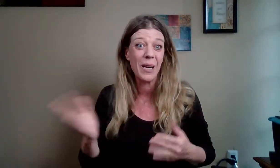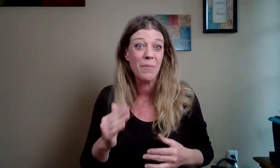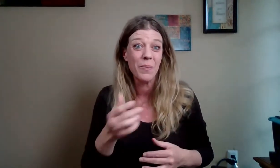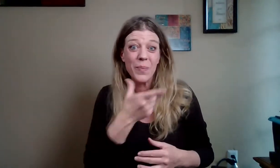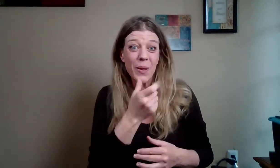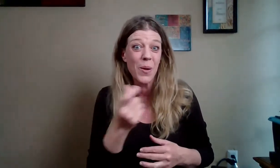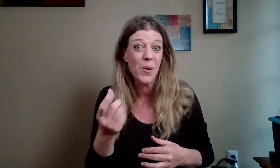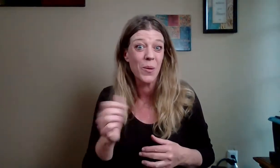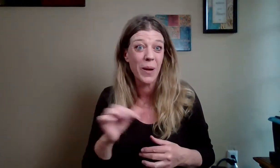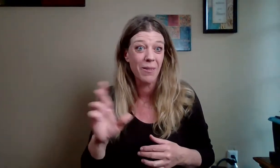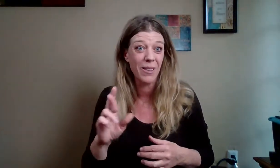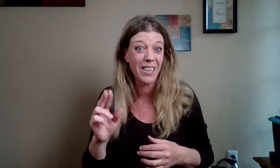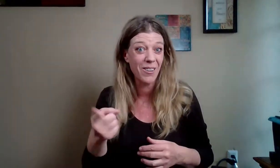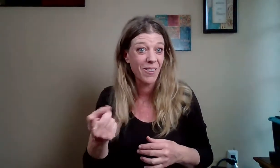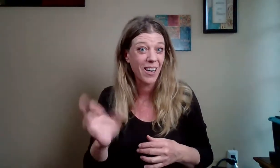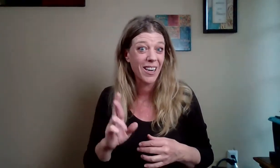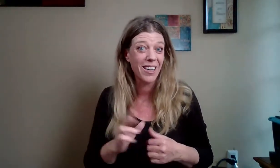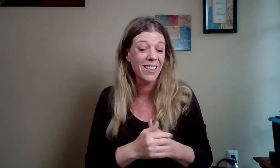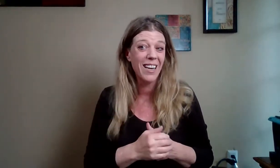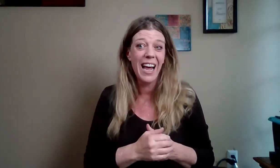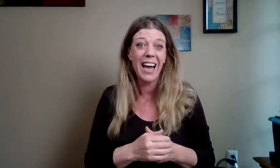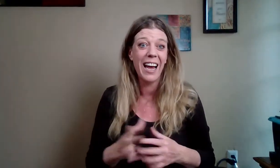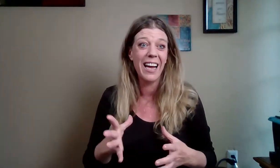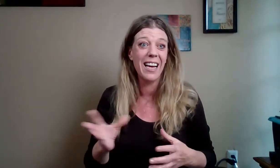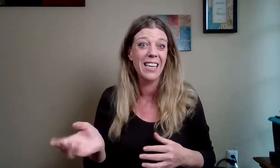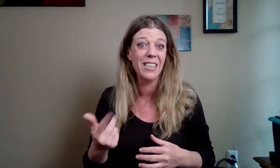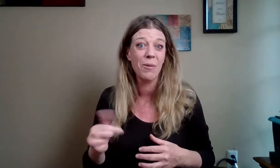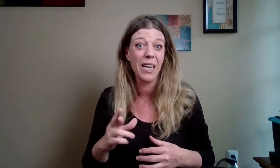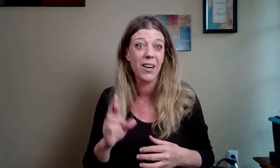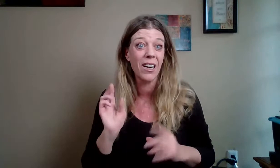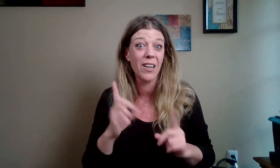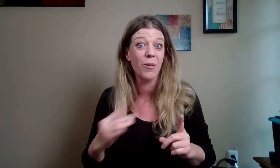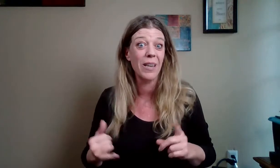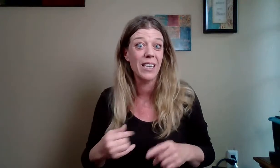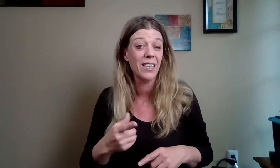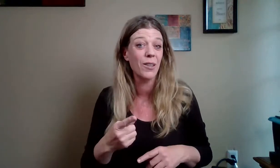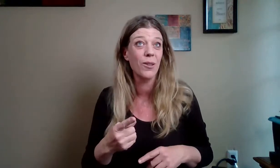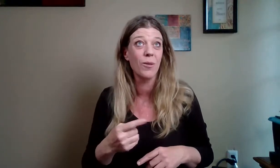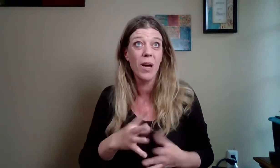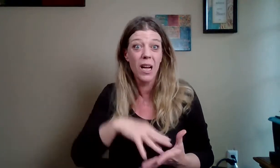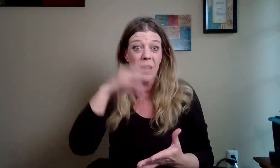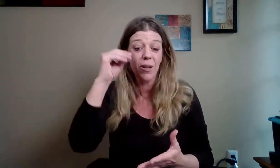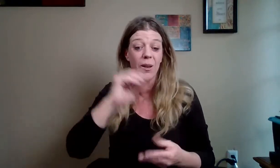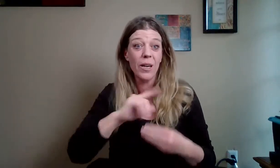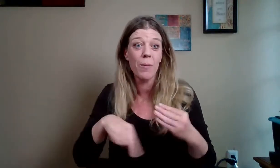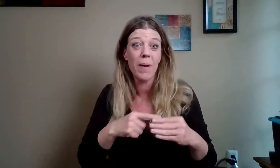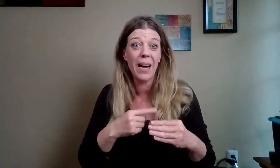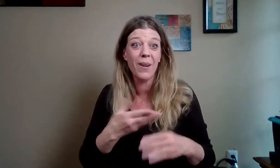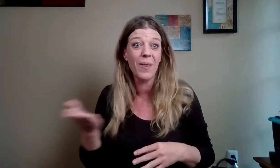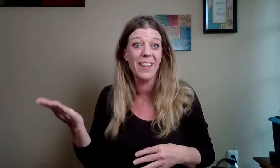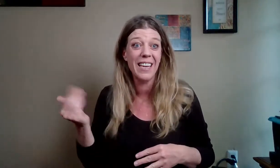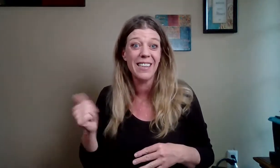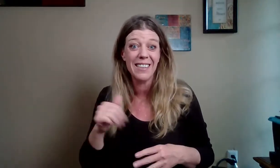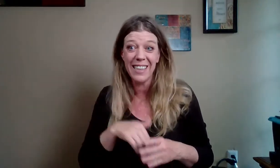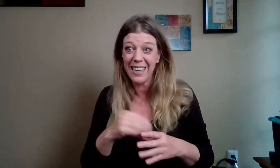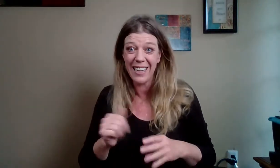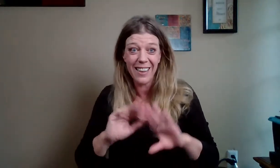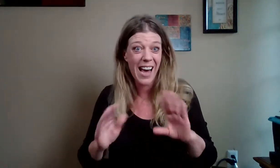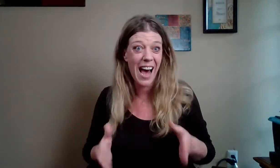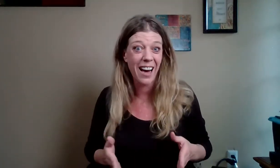Welcome, whoever you are. And we are going to learn about things in the